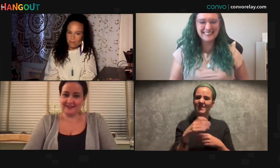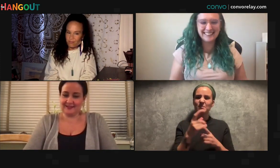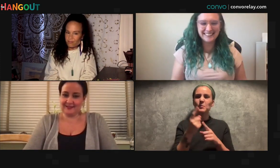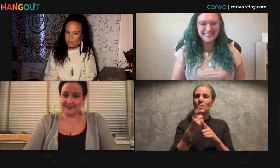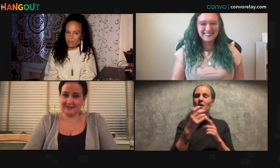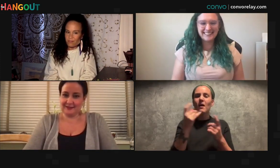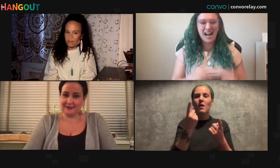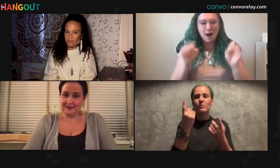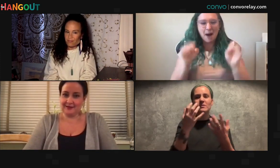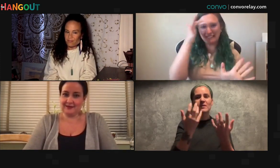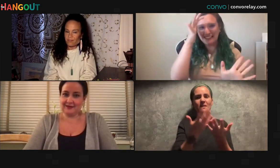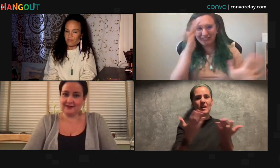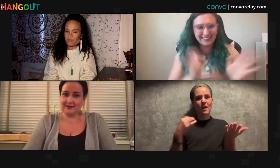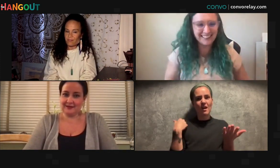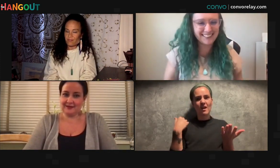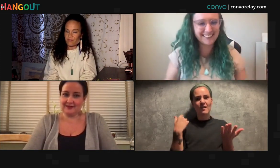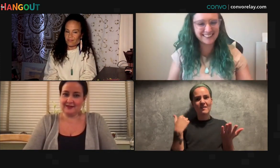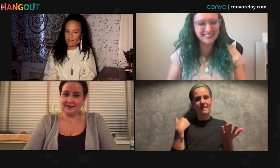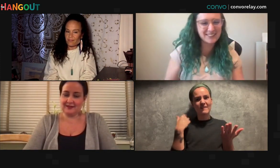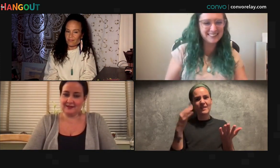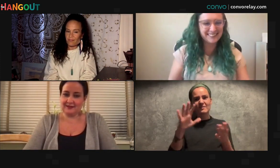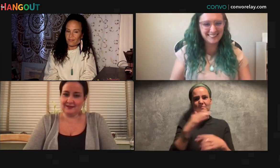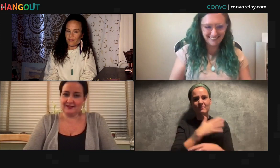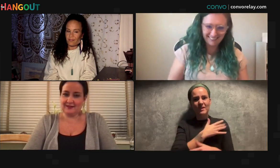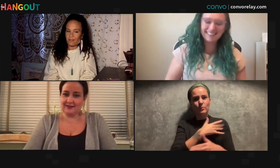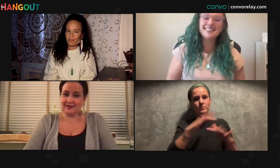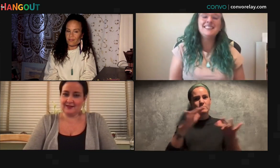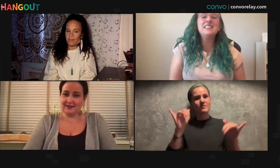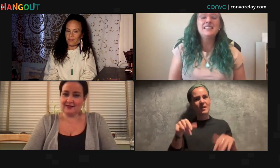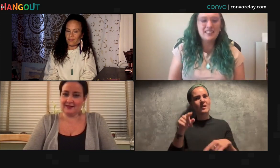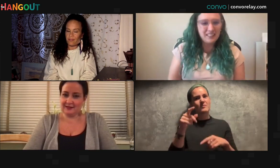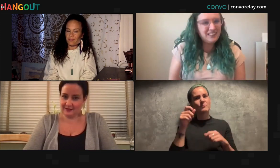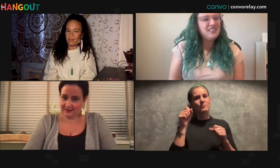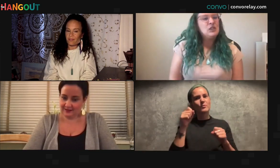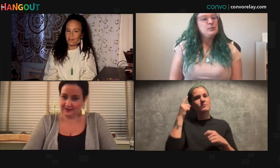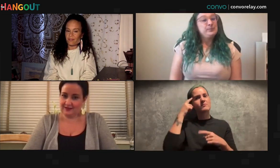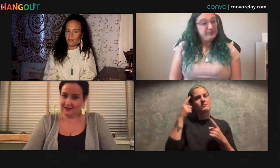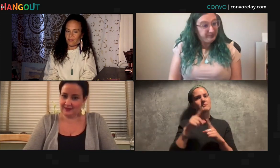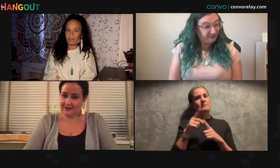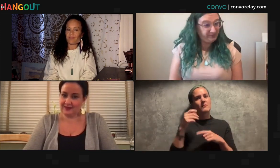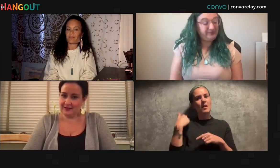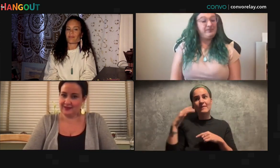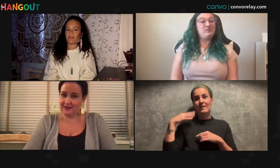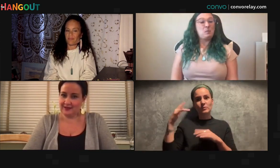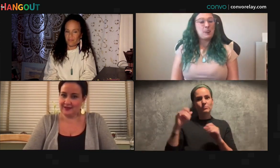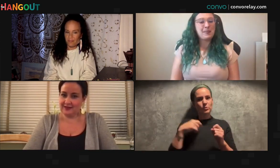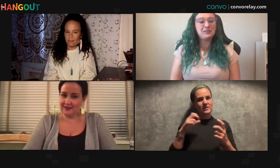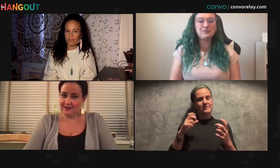This is Belinda. Yes, you're absolutely right. And feeling that energy,